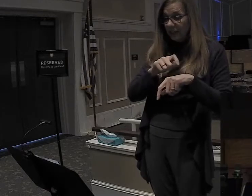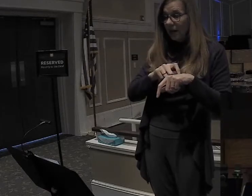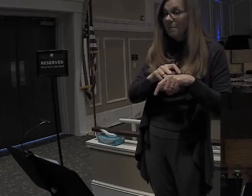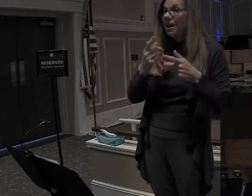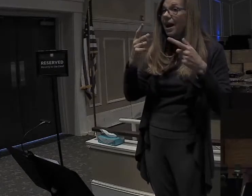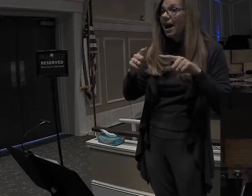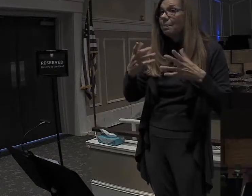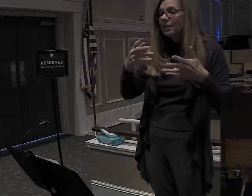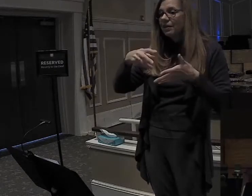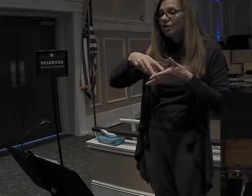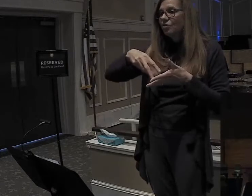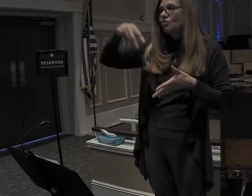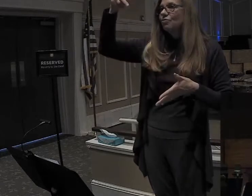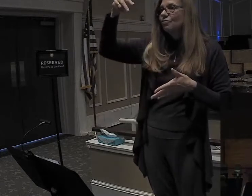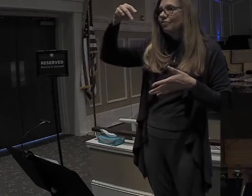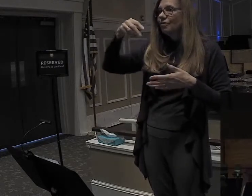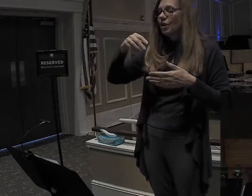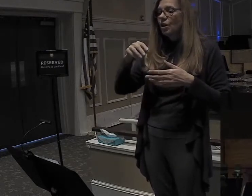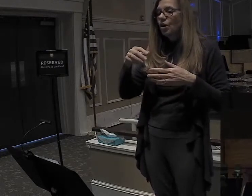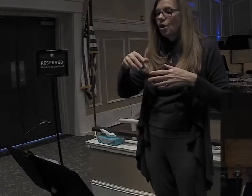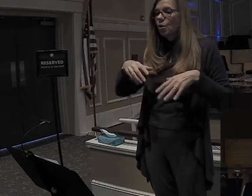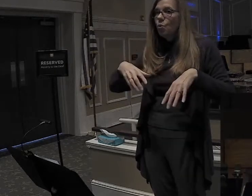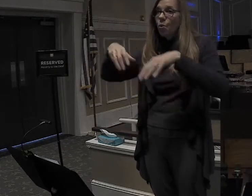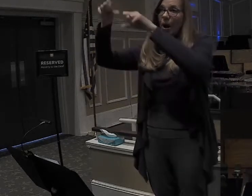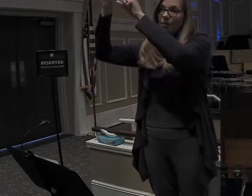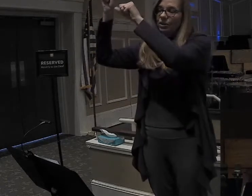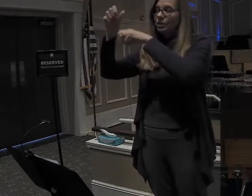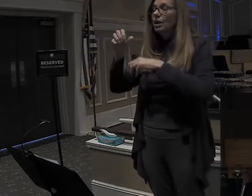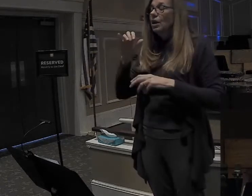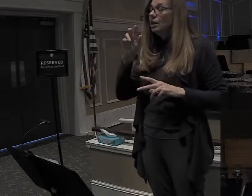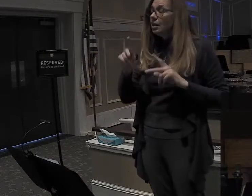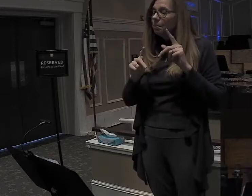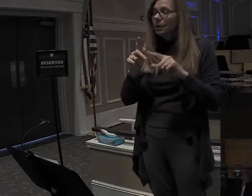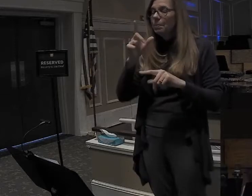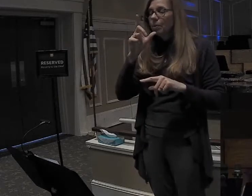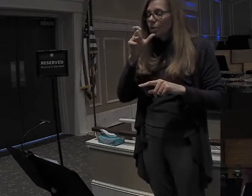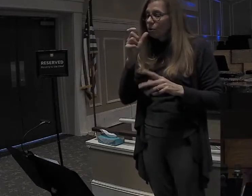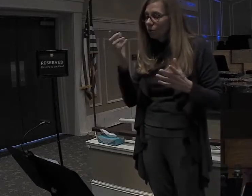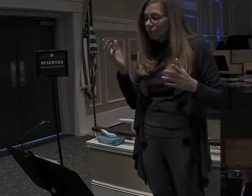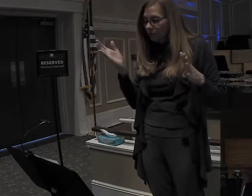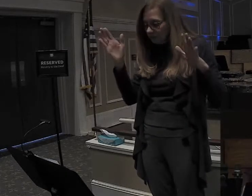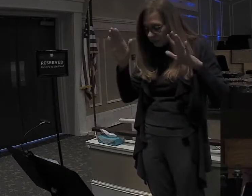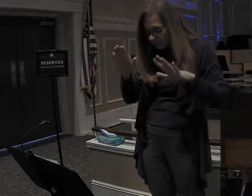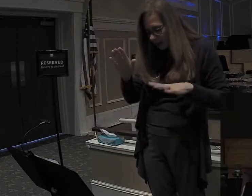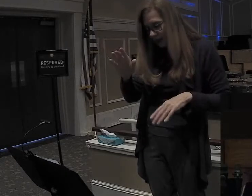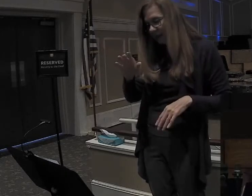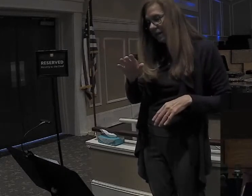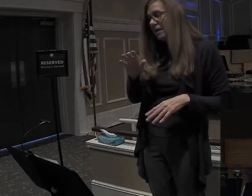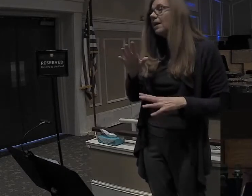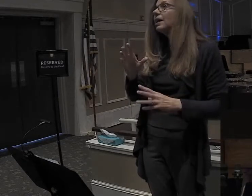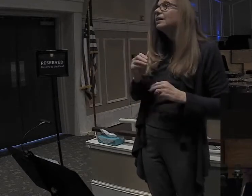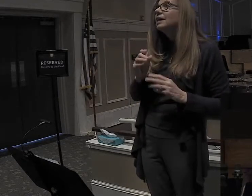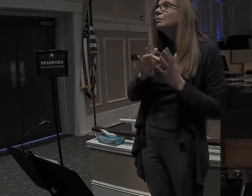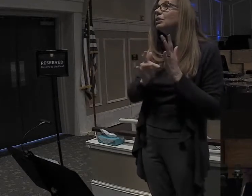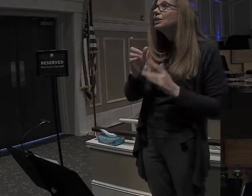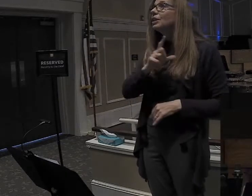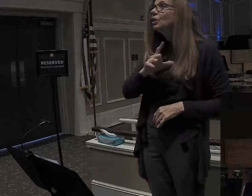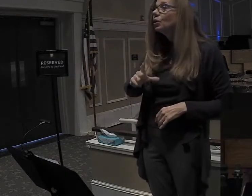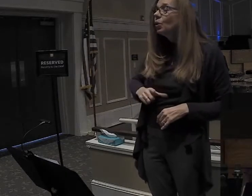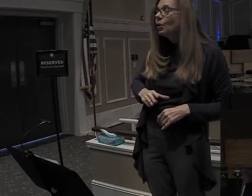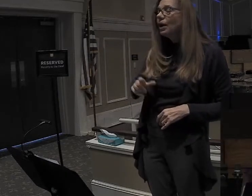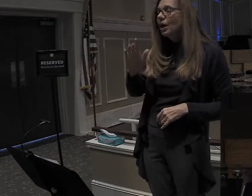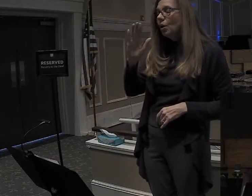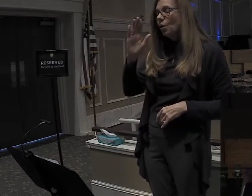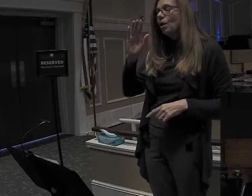rapture. And this group who has bent the knee to Christ, his lordship, as Paul said, the Lord himself will descend from heaven with a